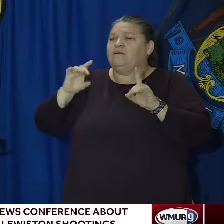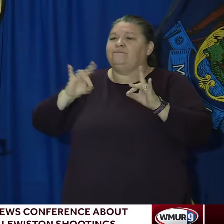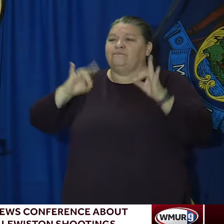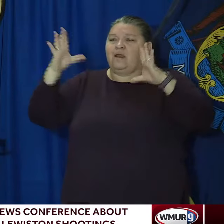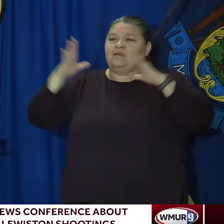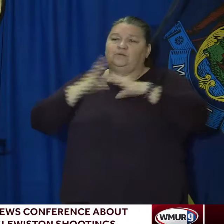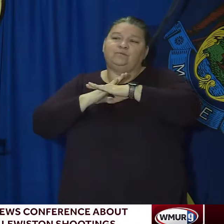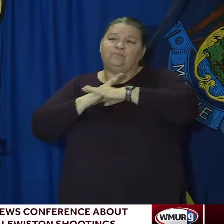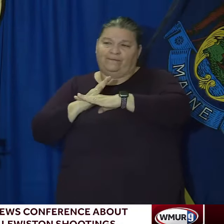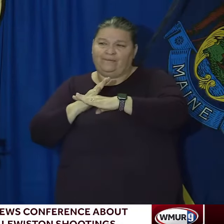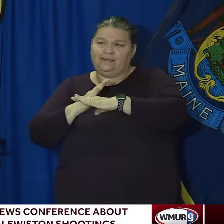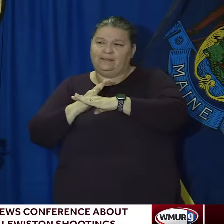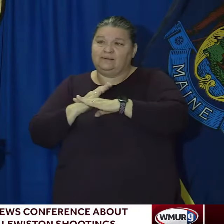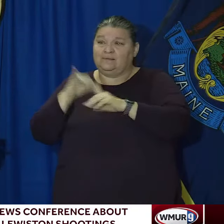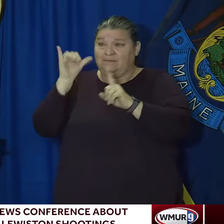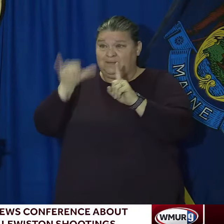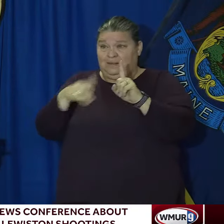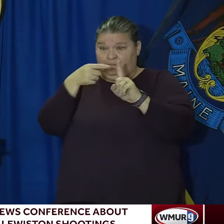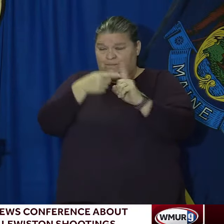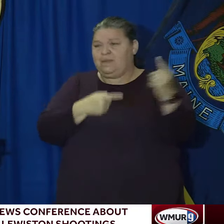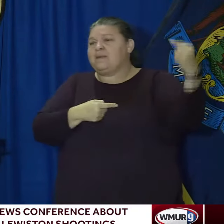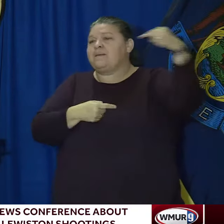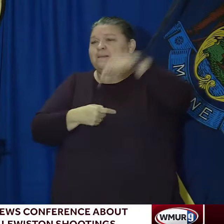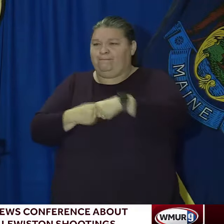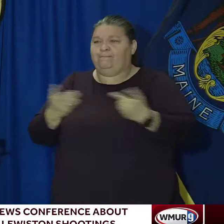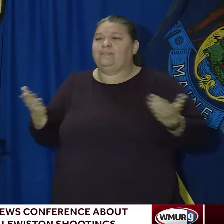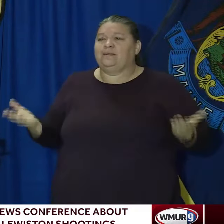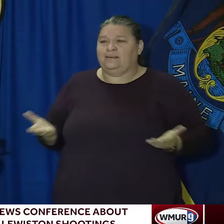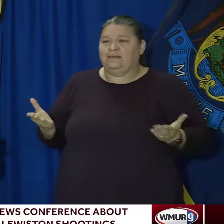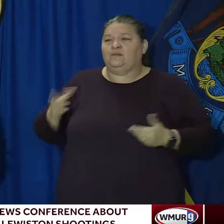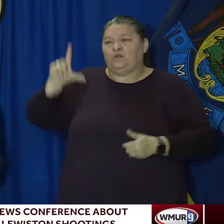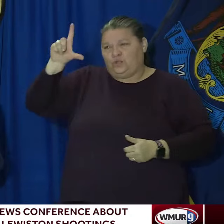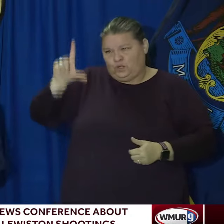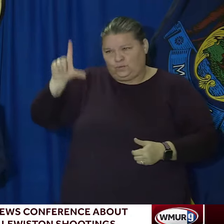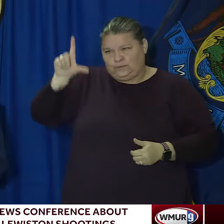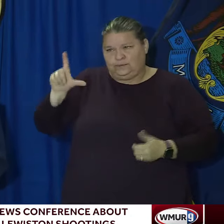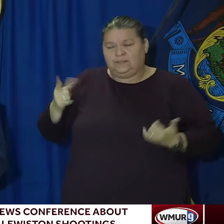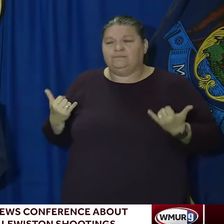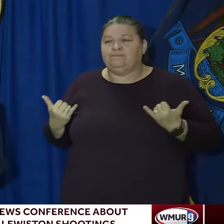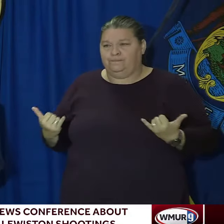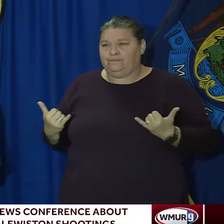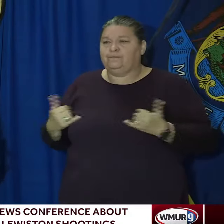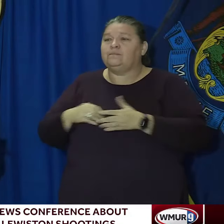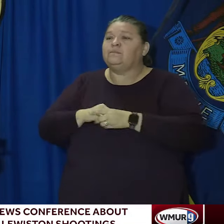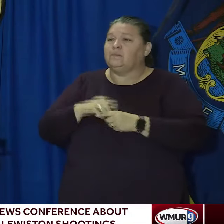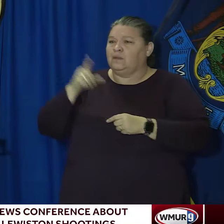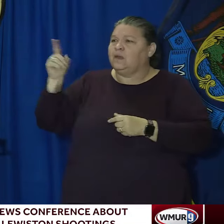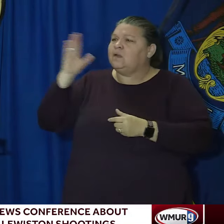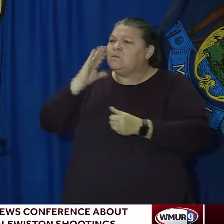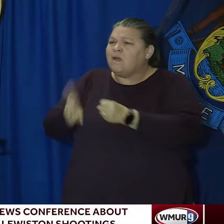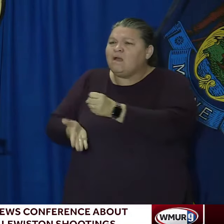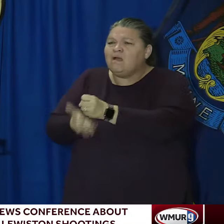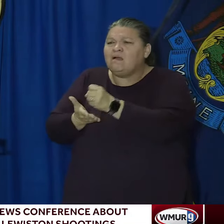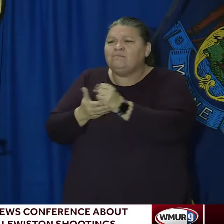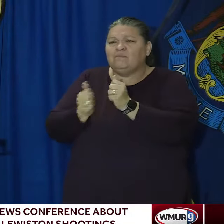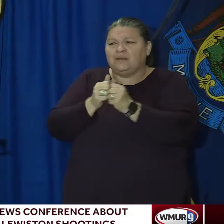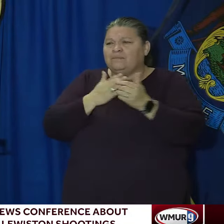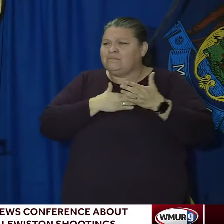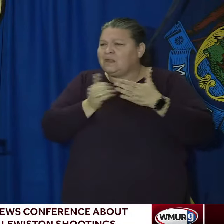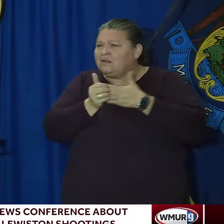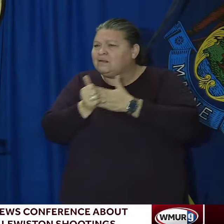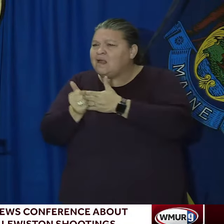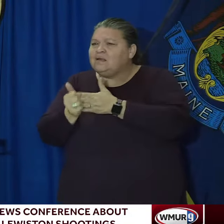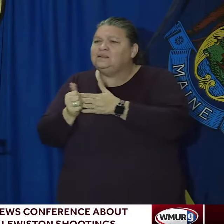as the primary point of contact for my administration in coordinating the federal government's deployment of resources